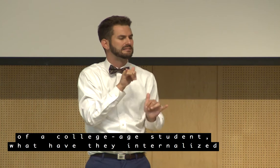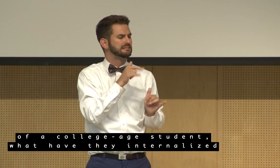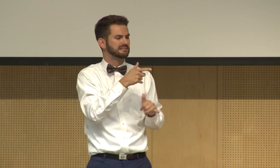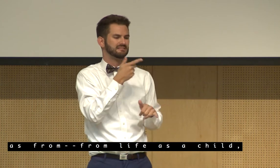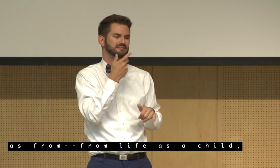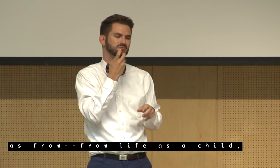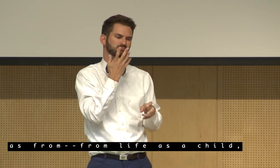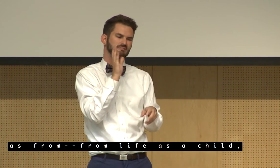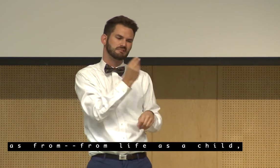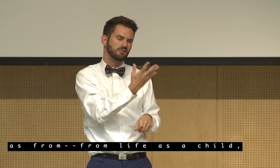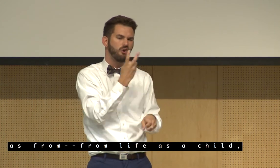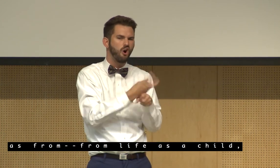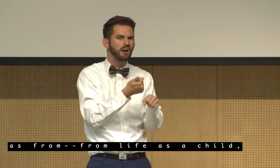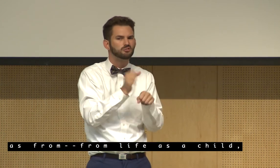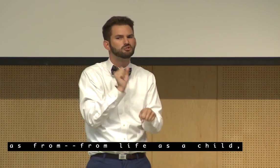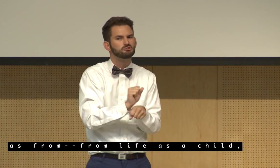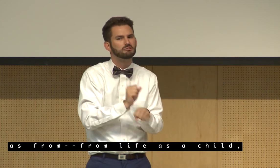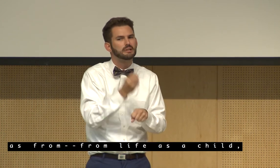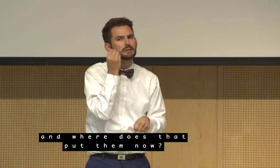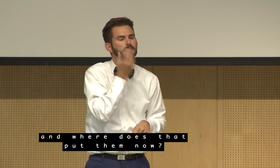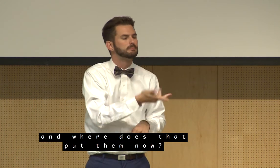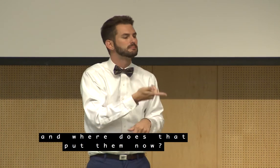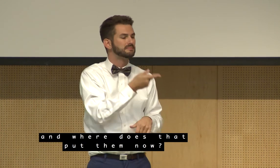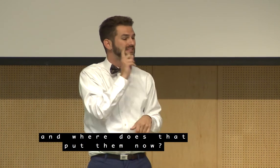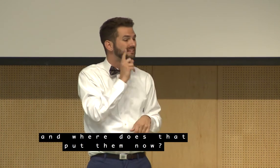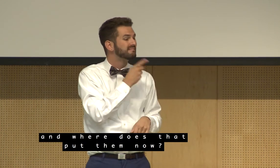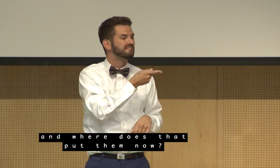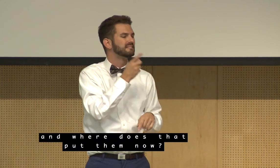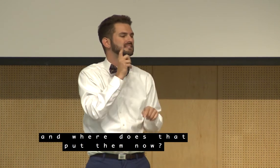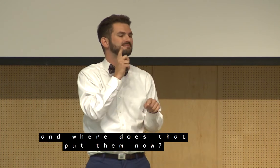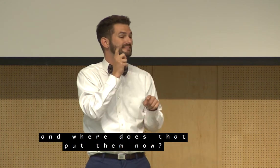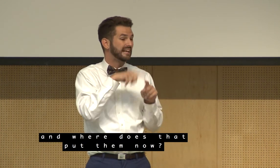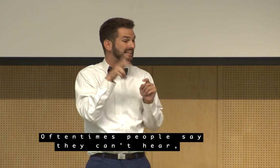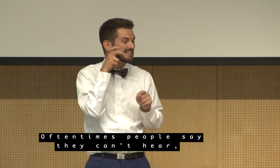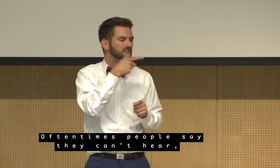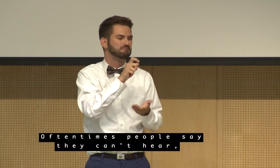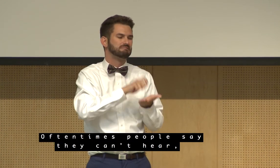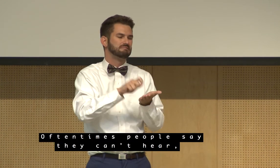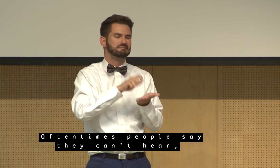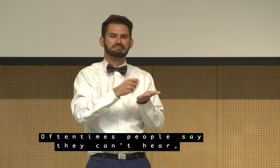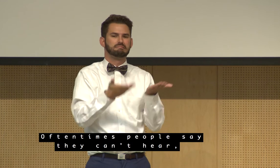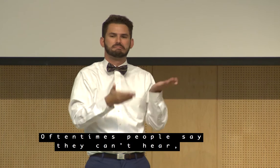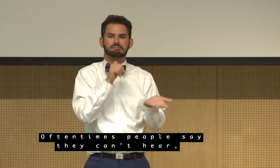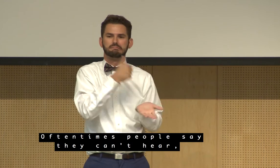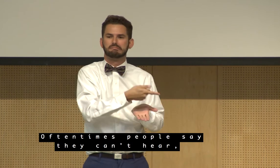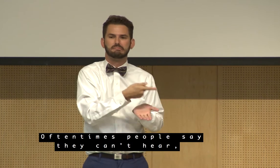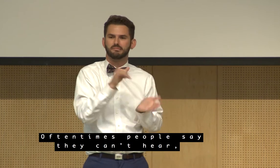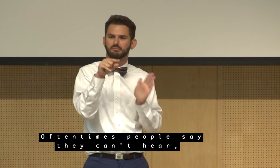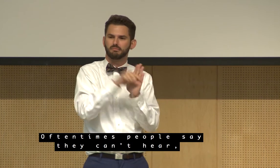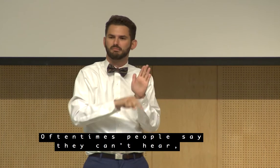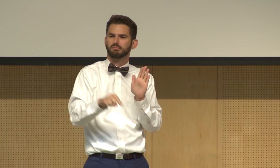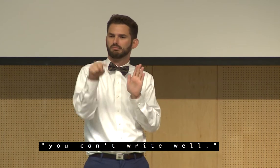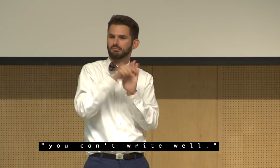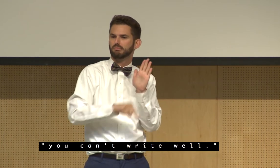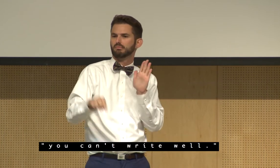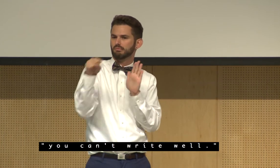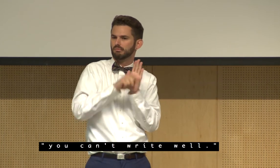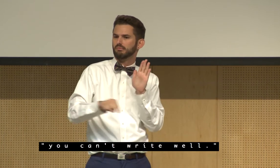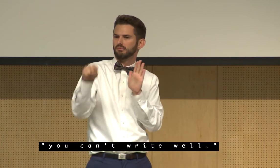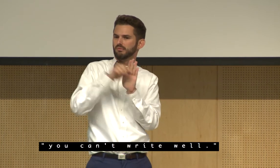internalized as from life as a child, and where does that put them now? Oftentimes people say they can't hear, you can't write well, they